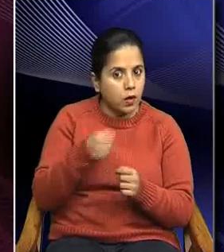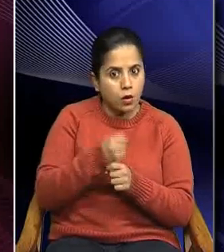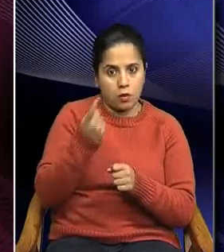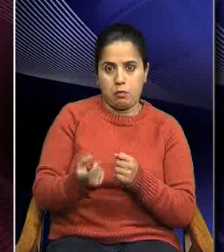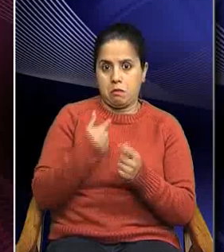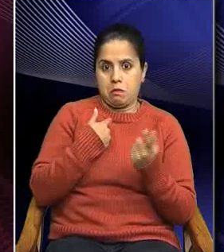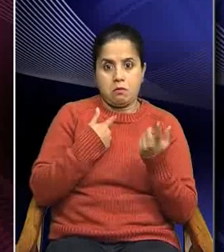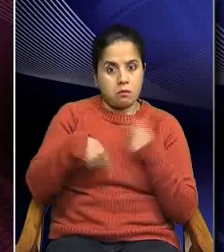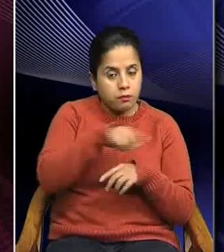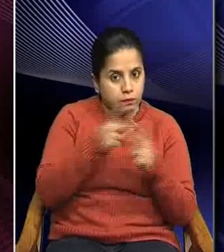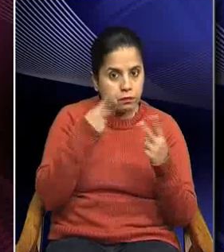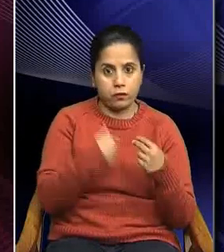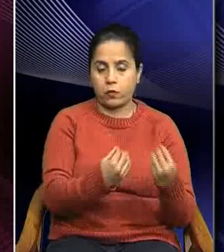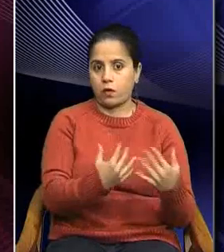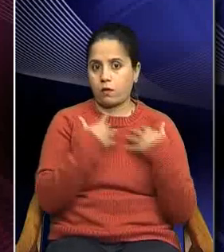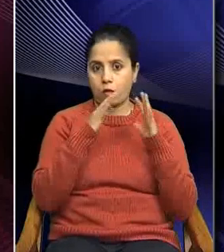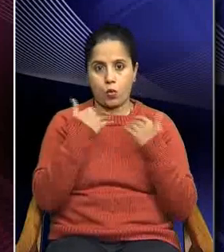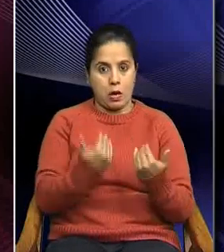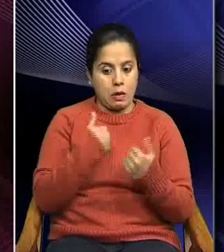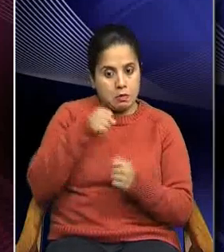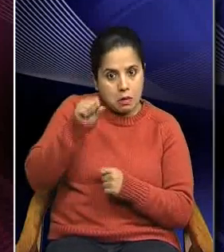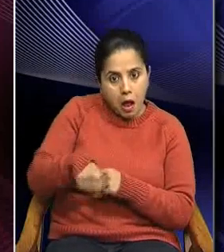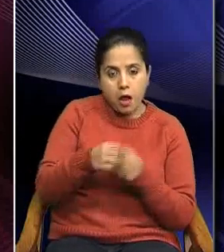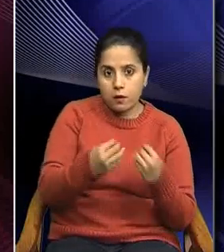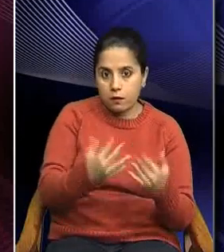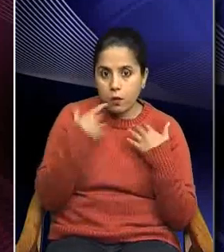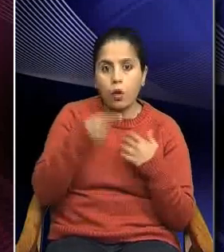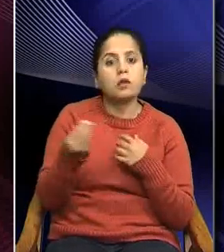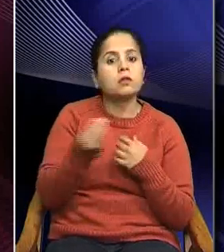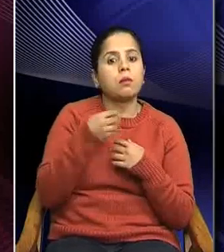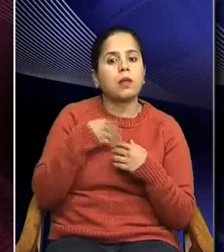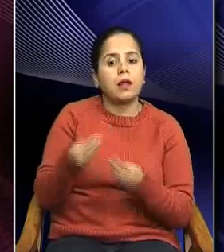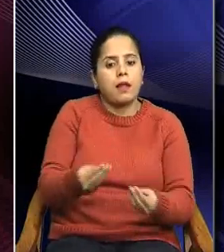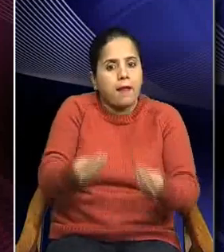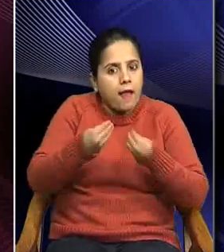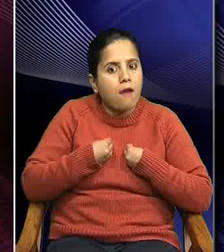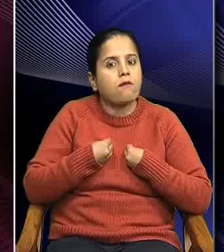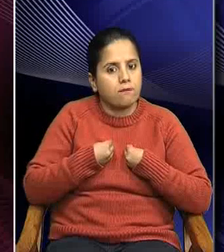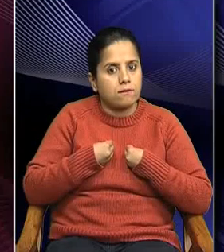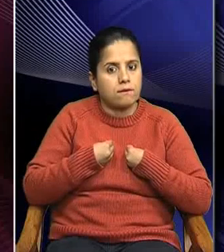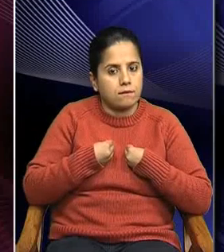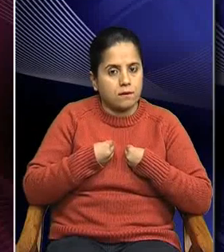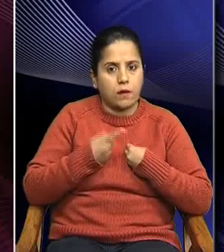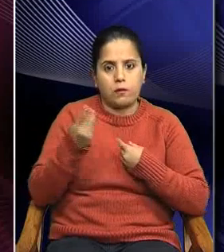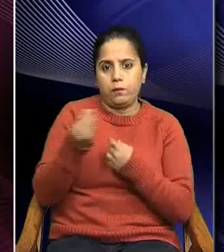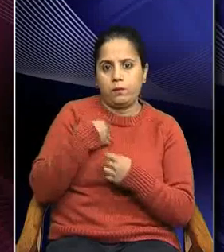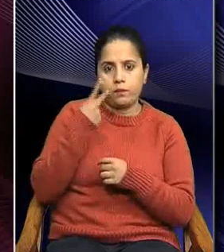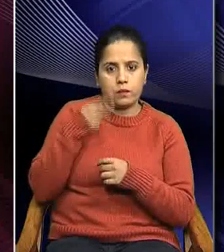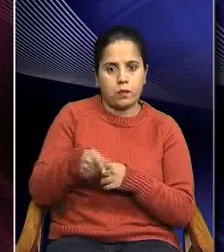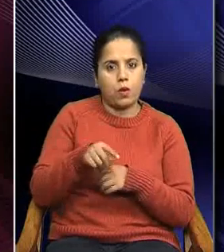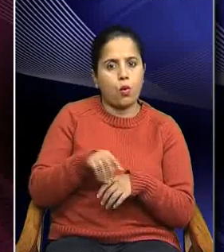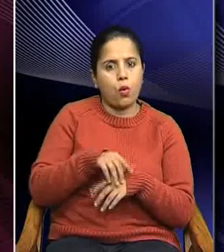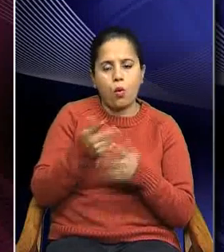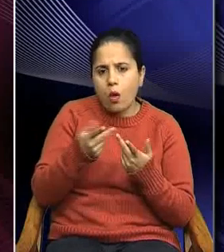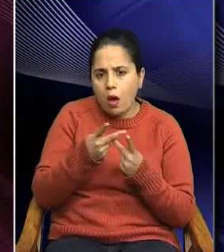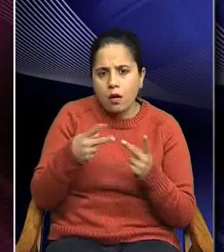influence. We the mortals can influence. It is something that is given to us. It is something that is over and beyond